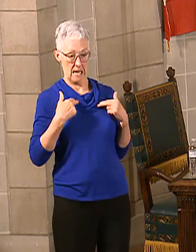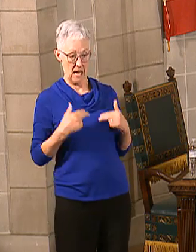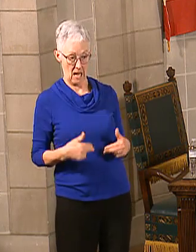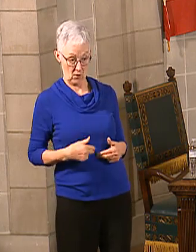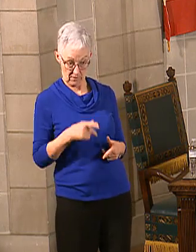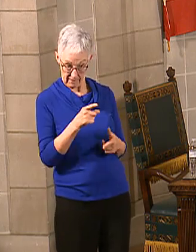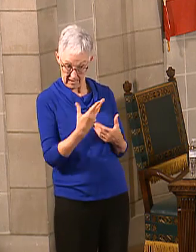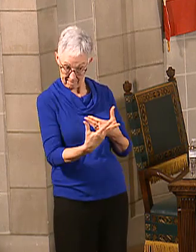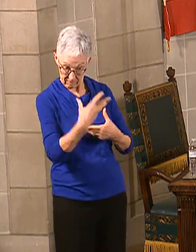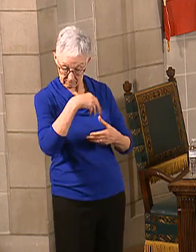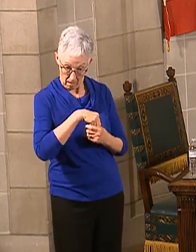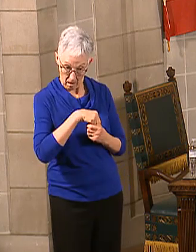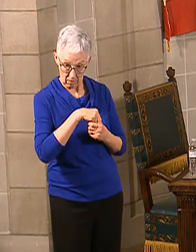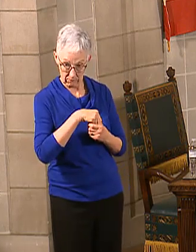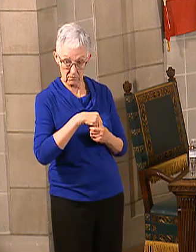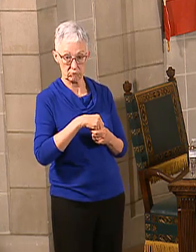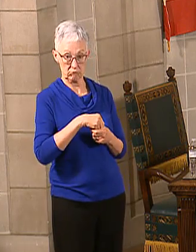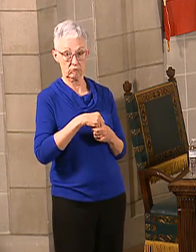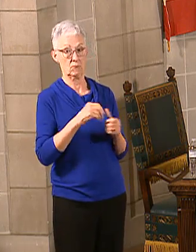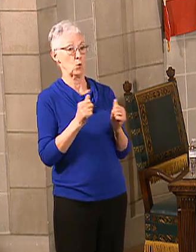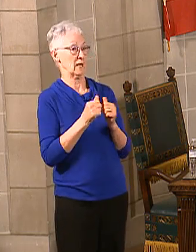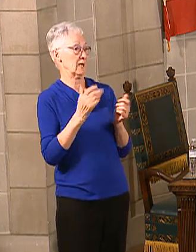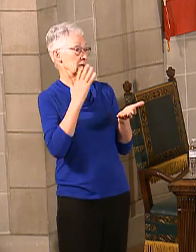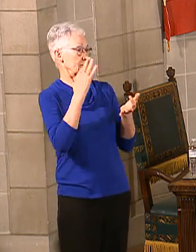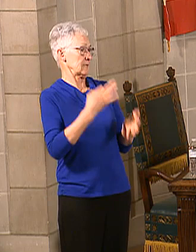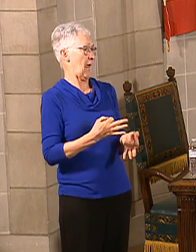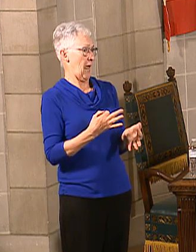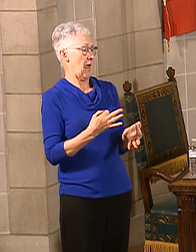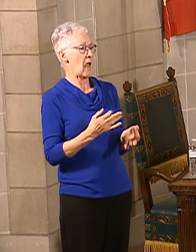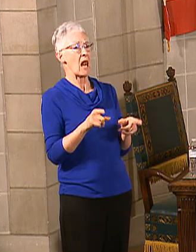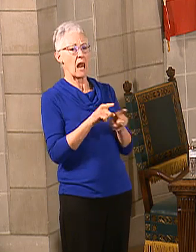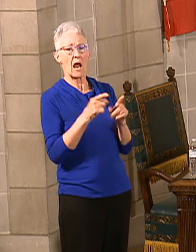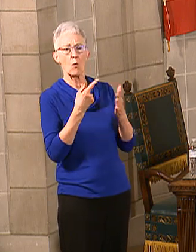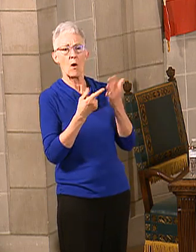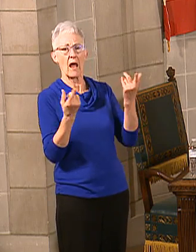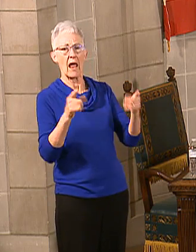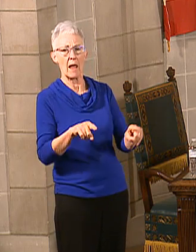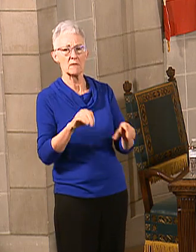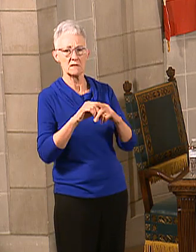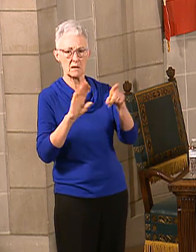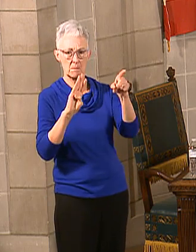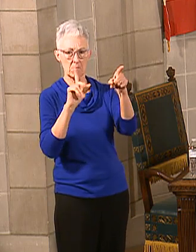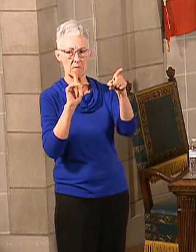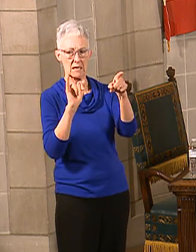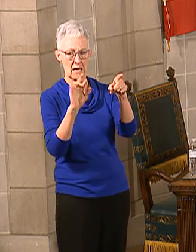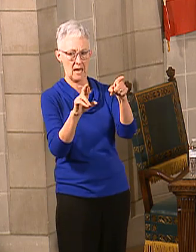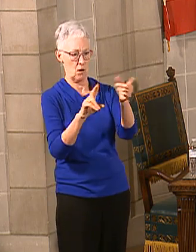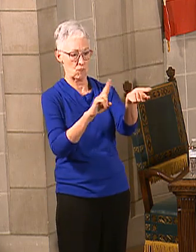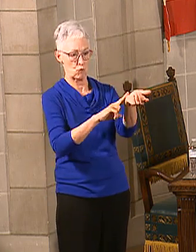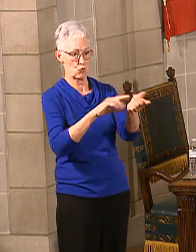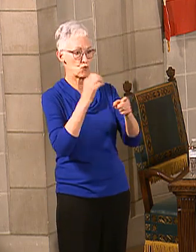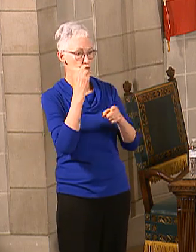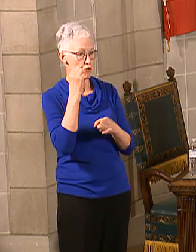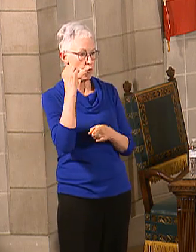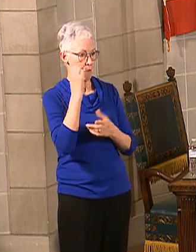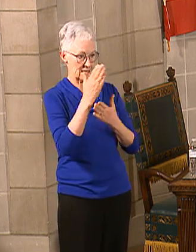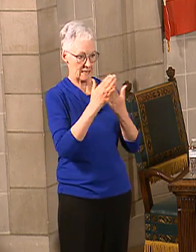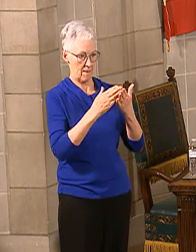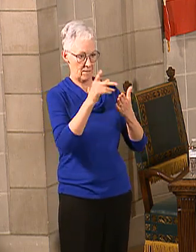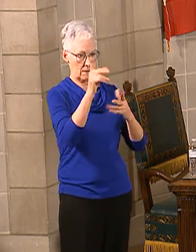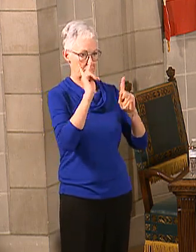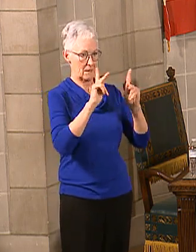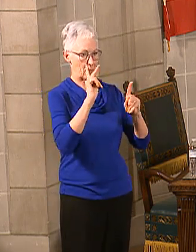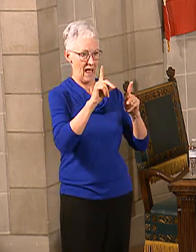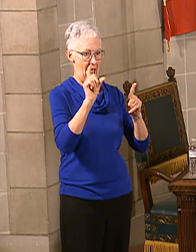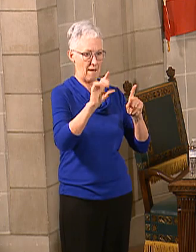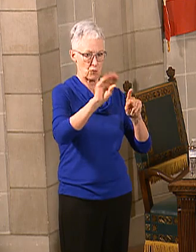involved in the decisions with regard to something like what happens at Carter House in Blair when the residents need to be moved and what actions to take and that sort of thing,